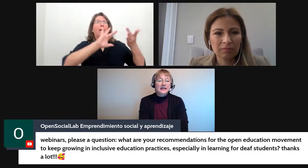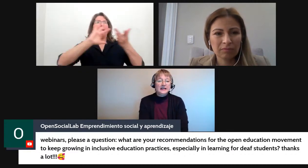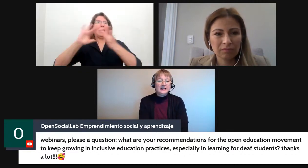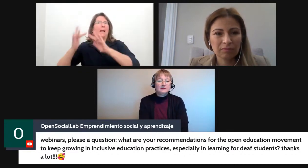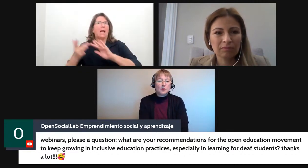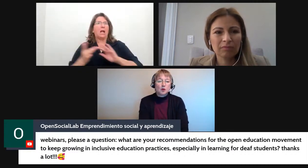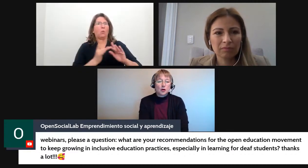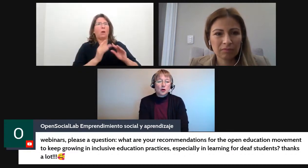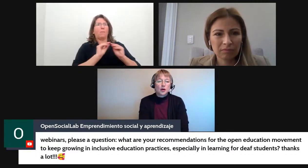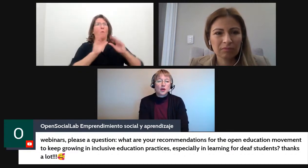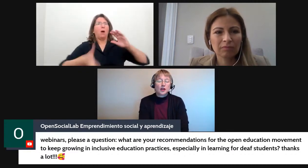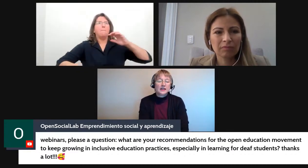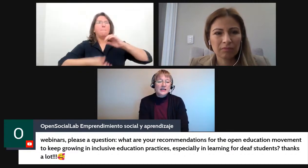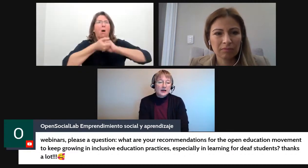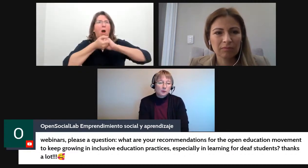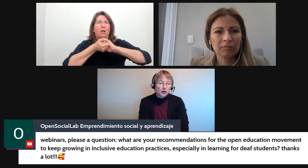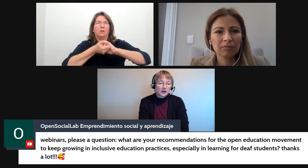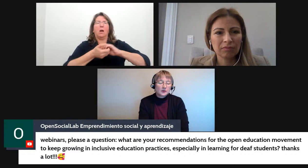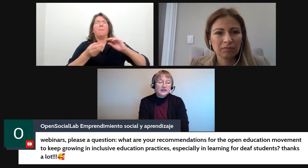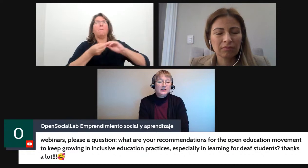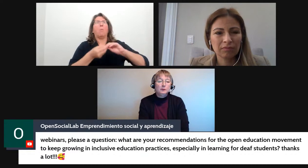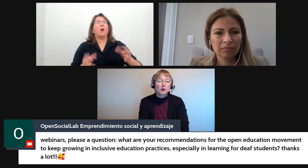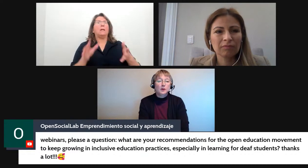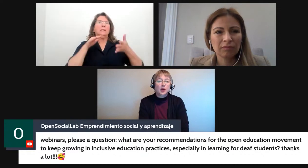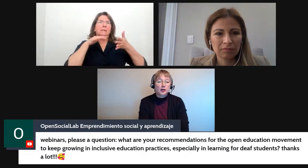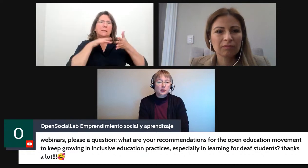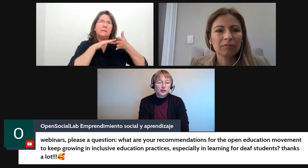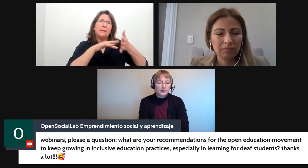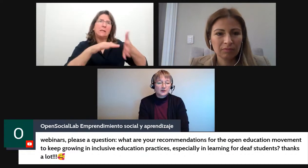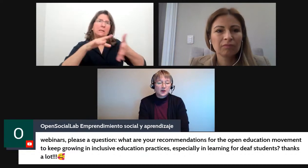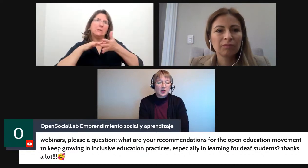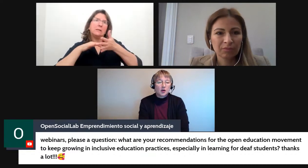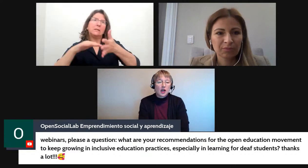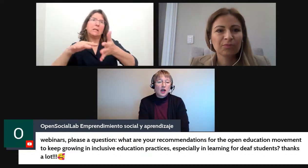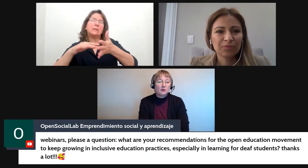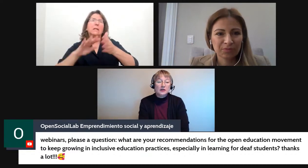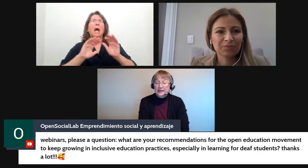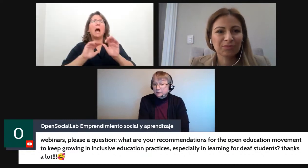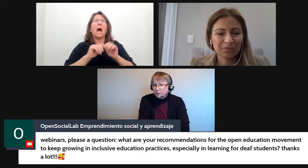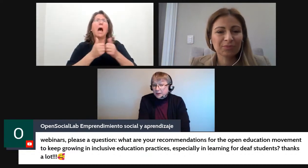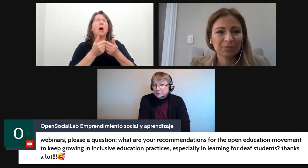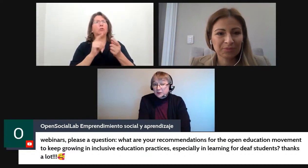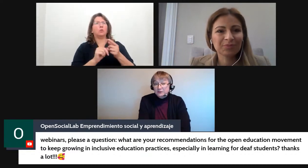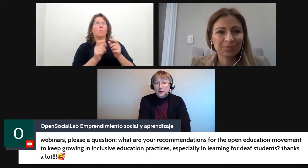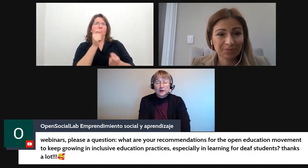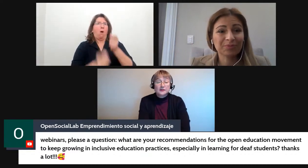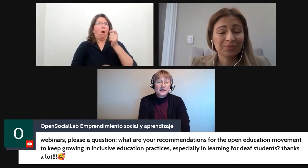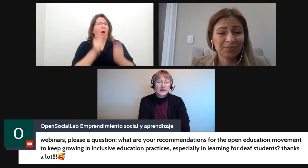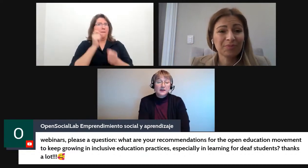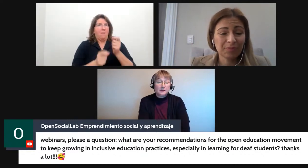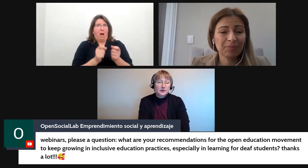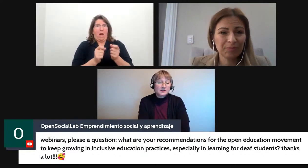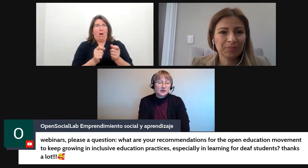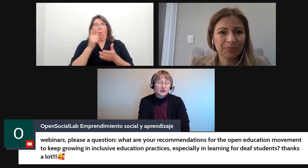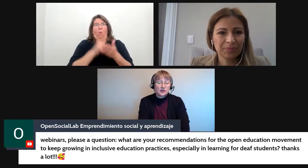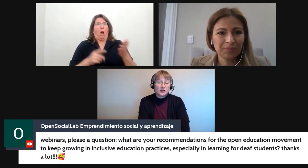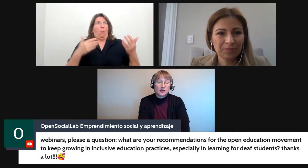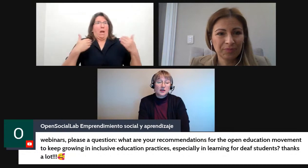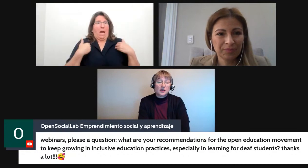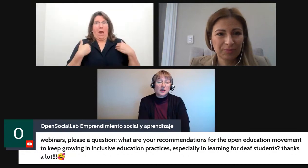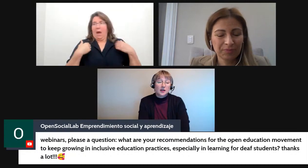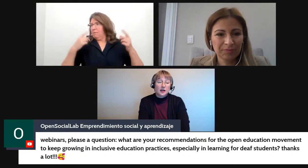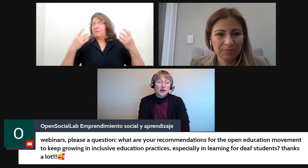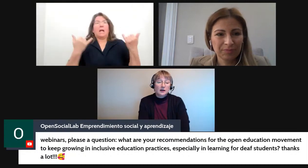We need more networks. We need more partnerships. We need more people involved in the